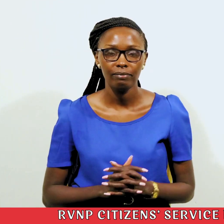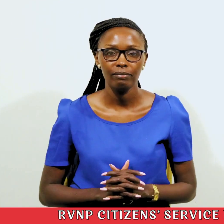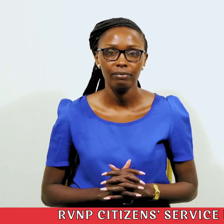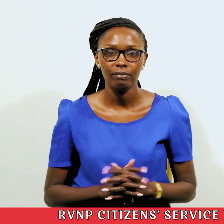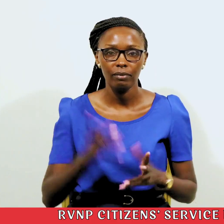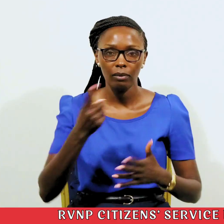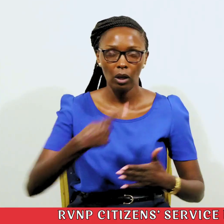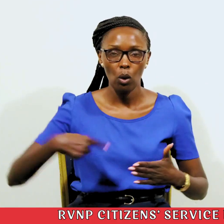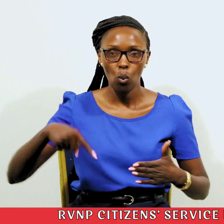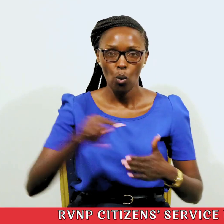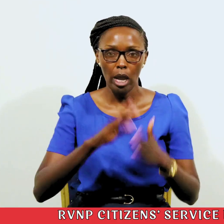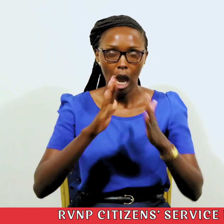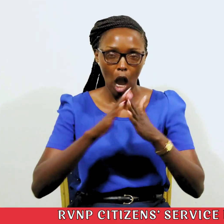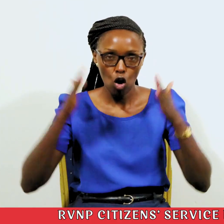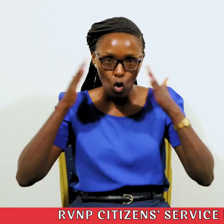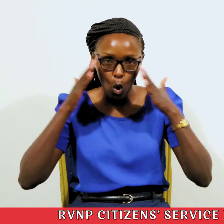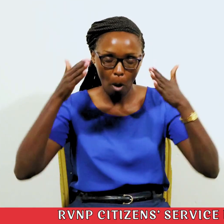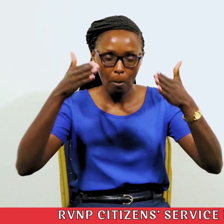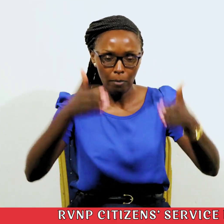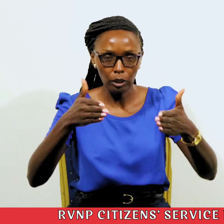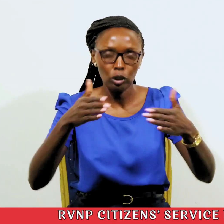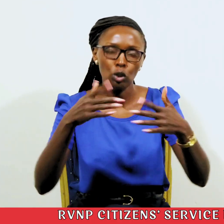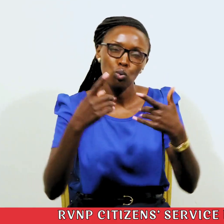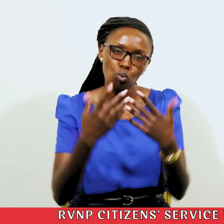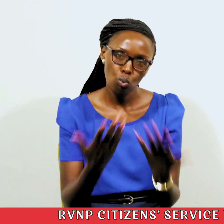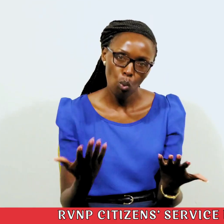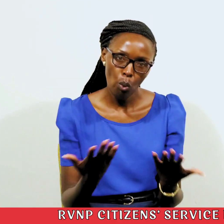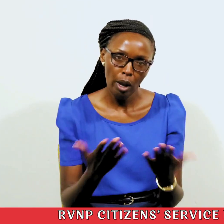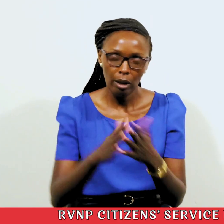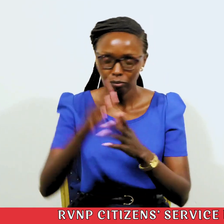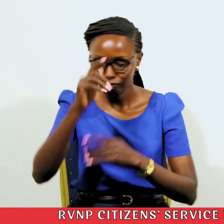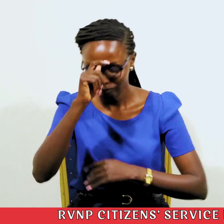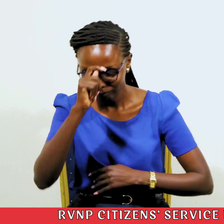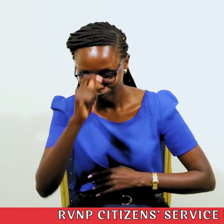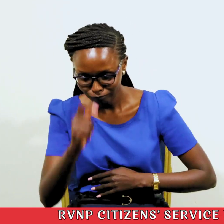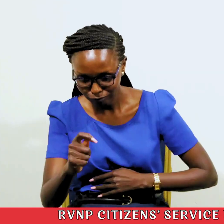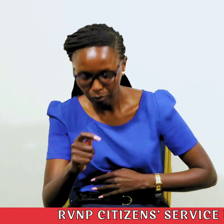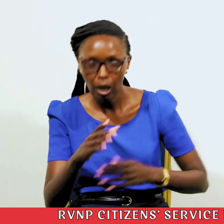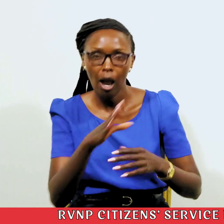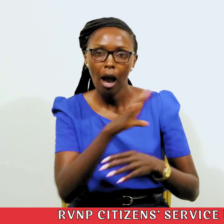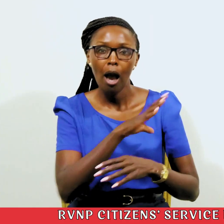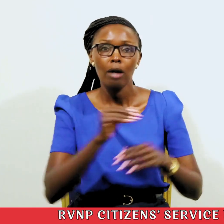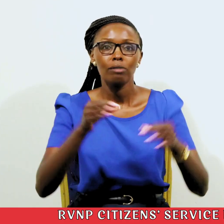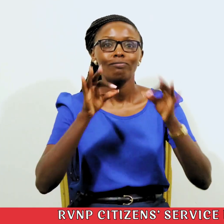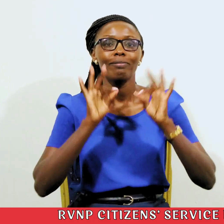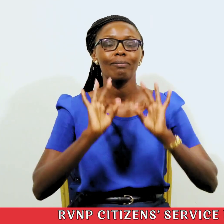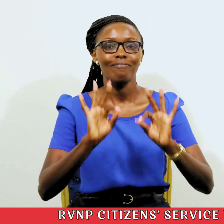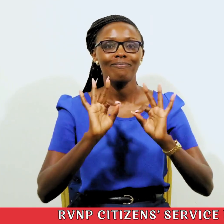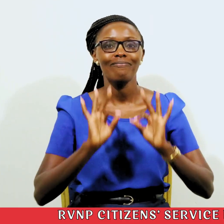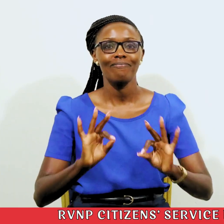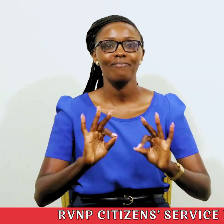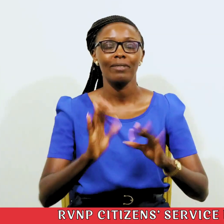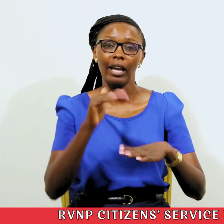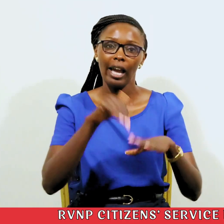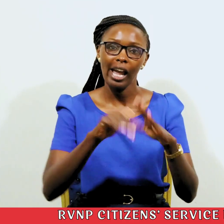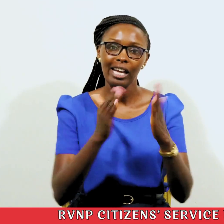We are committed to courtesy and excellence in service